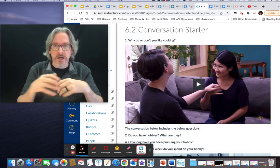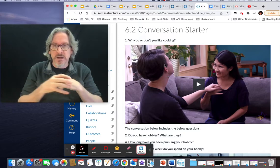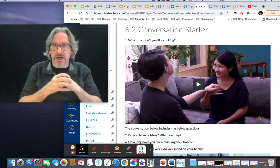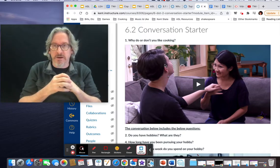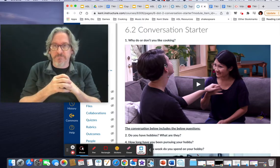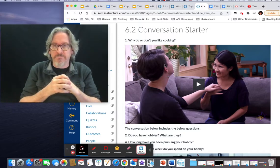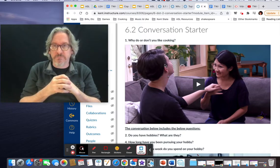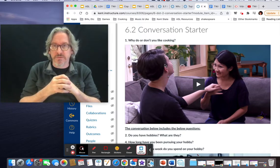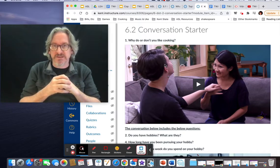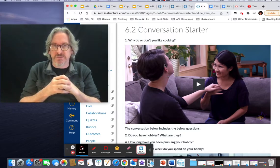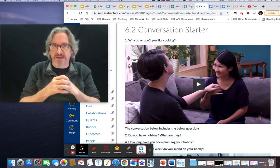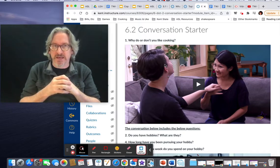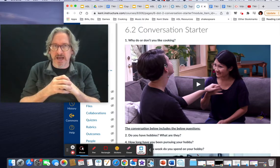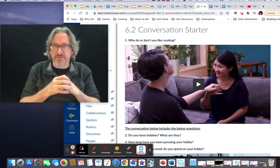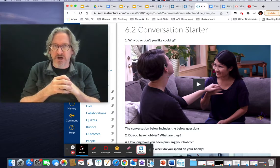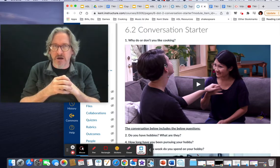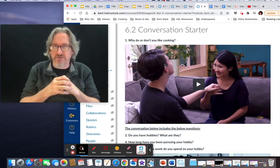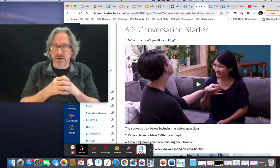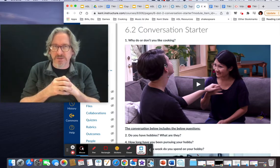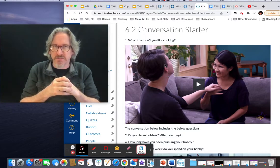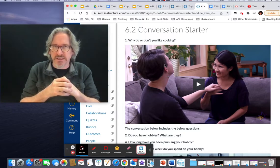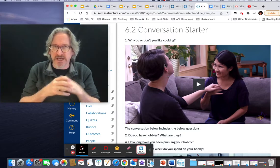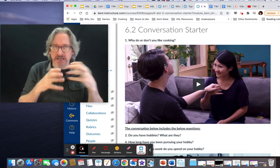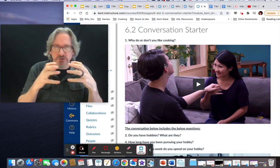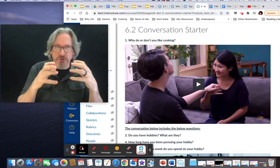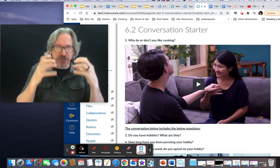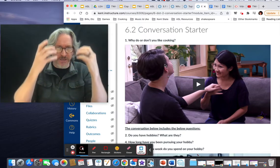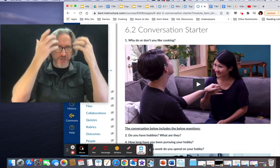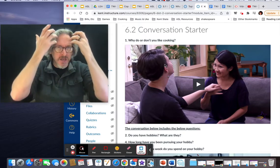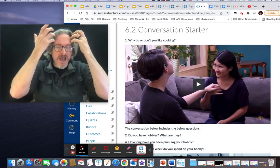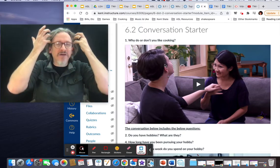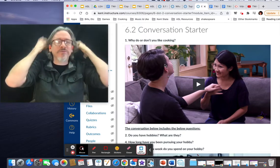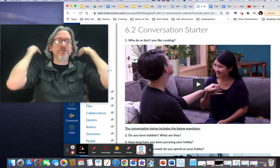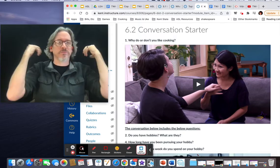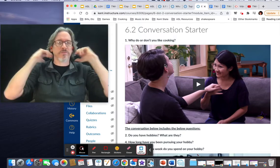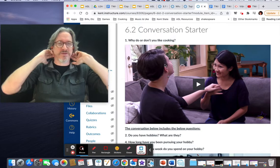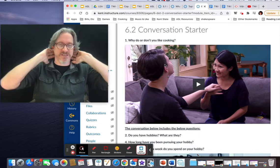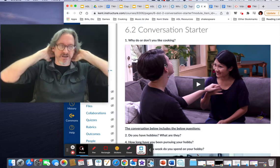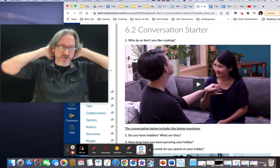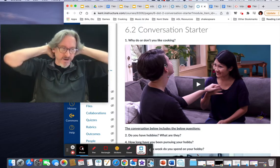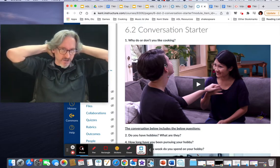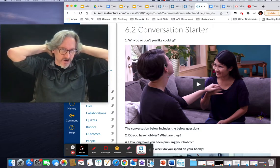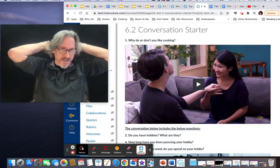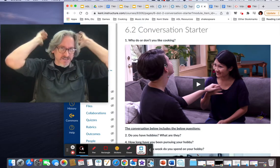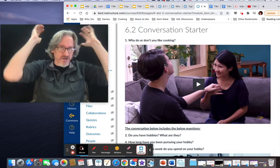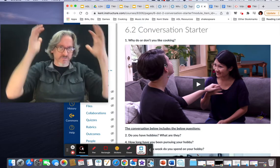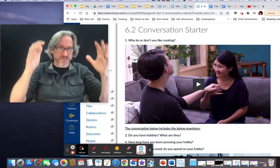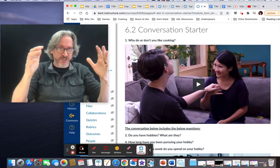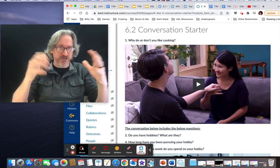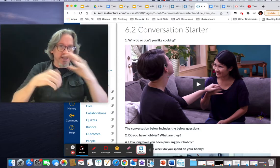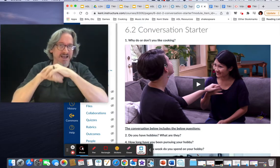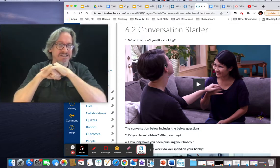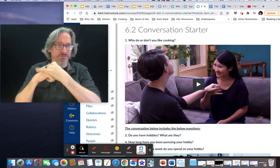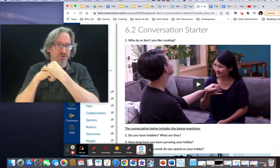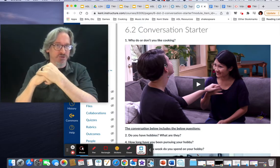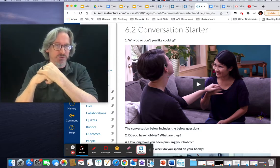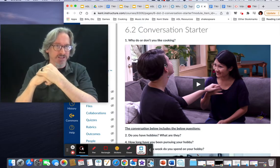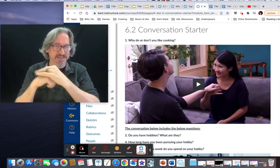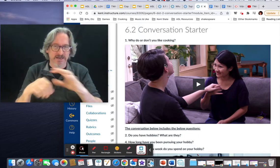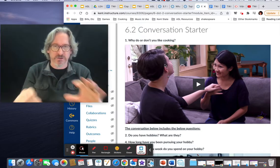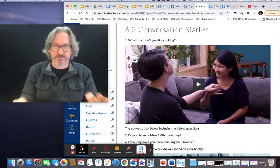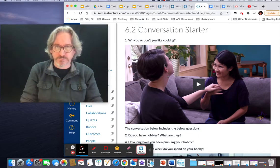on. So that can kind of cover up some of the signs or change how they would normally be signed in a regular ASL conversation as opposed